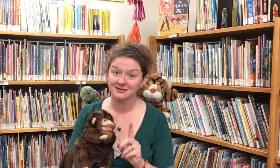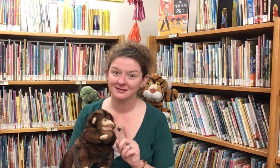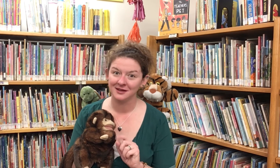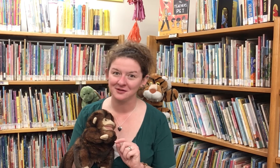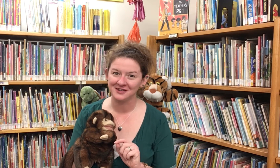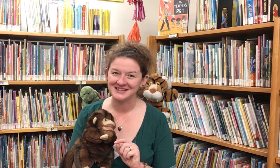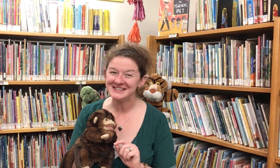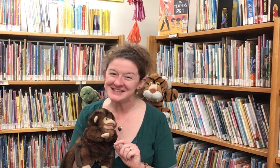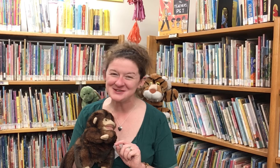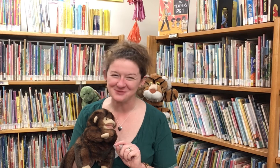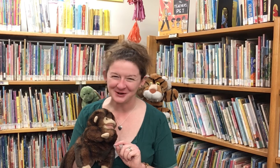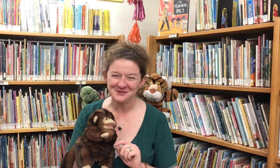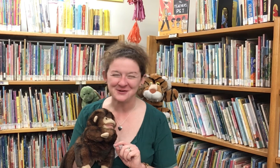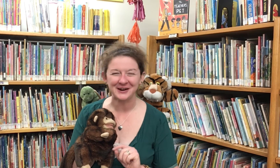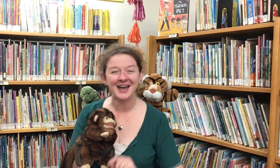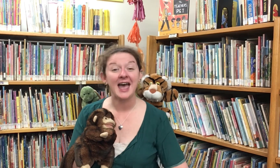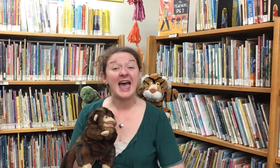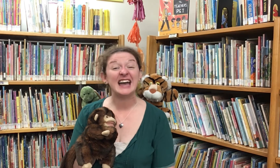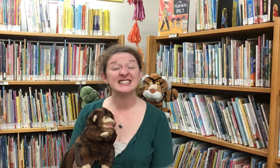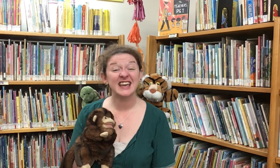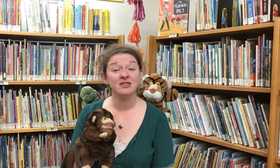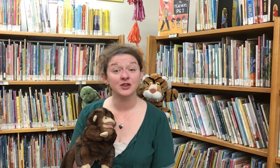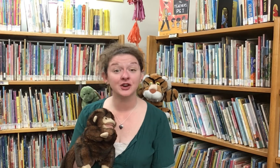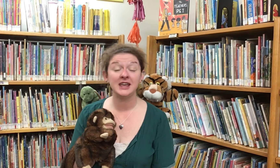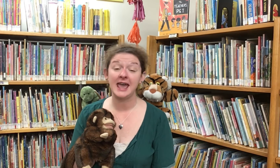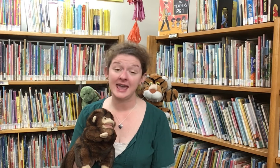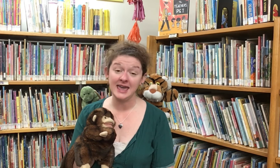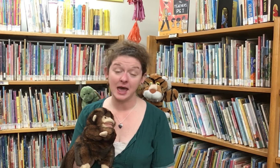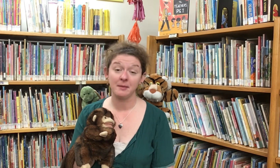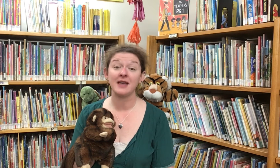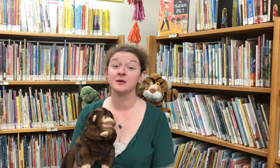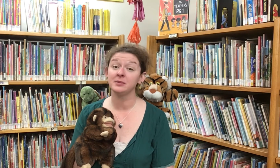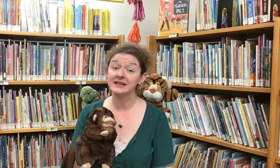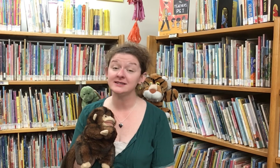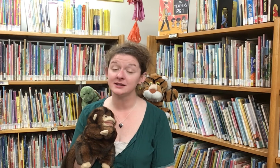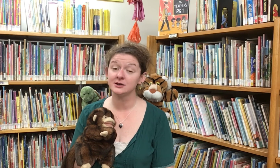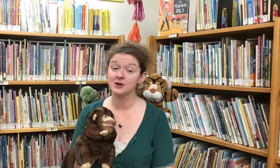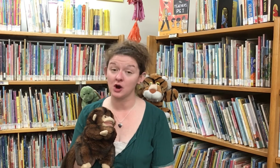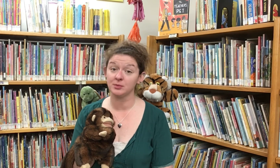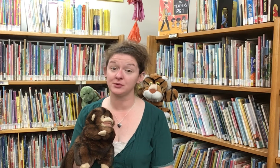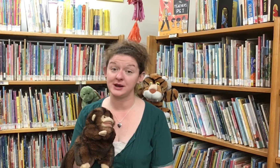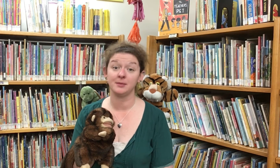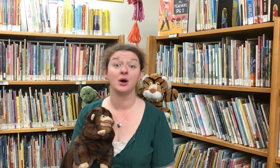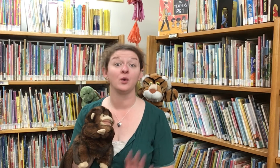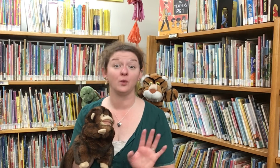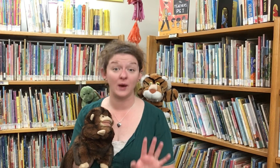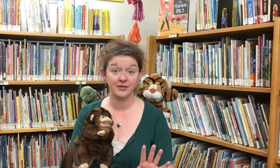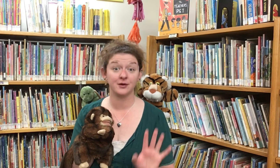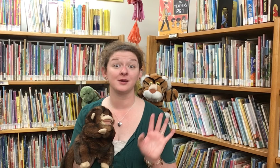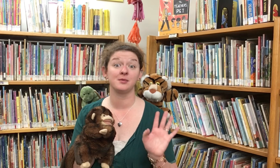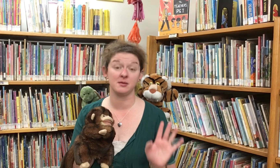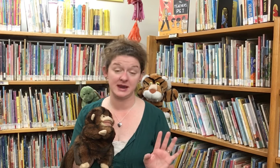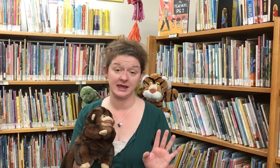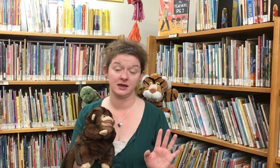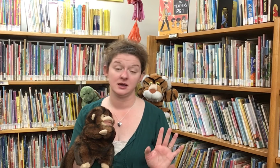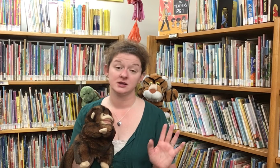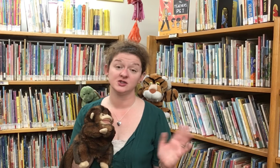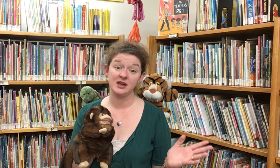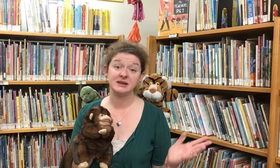another fun T word for you, at 10:30 a.m. at the Pleasant Hills Arboretum, weather permitting. So that means if